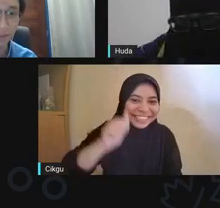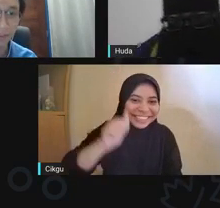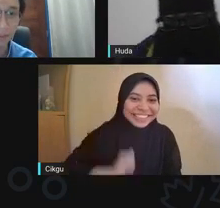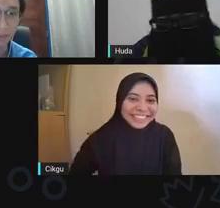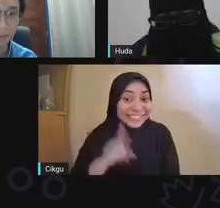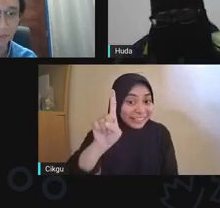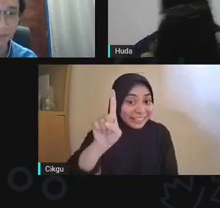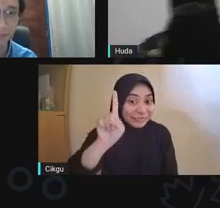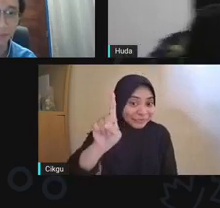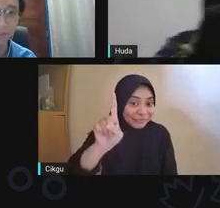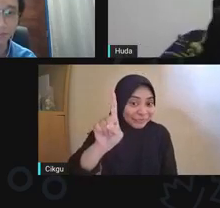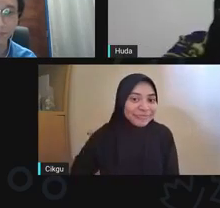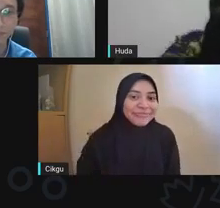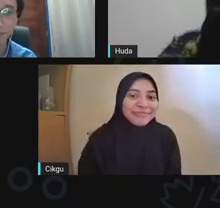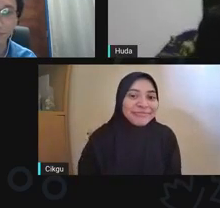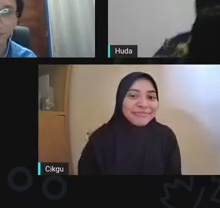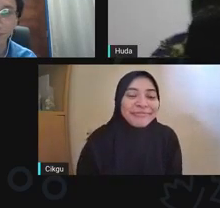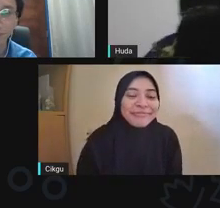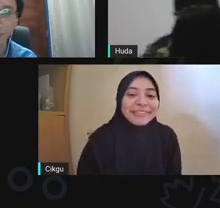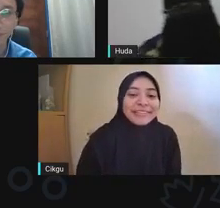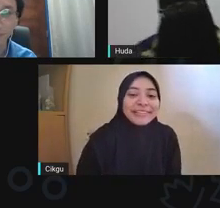Gotcha.